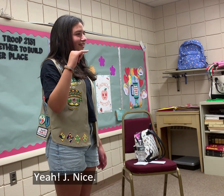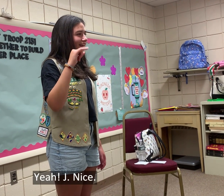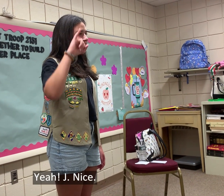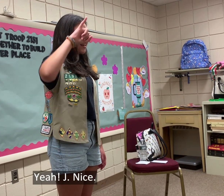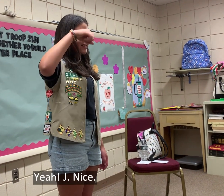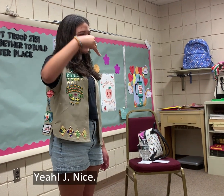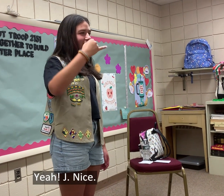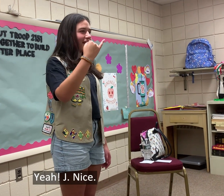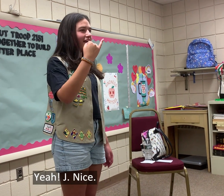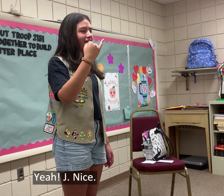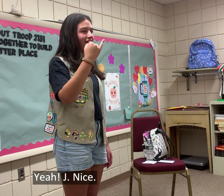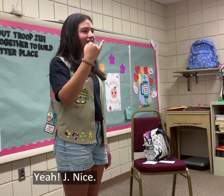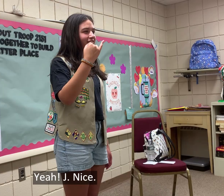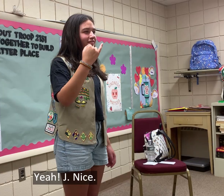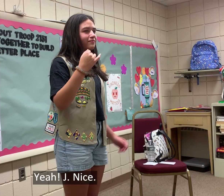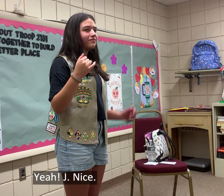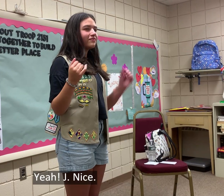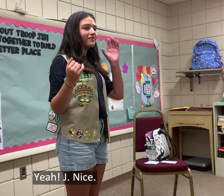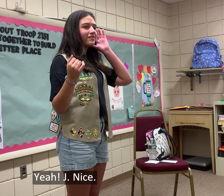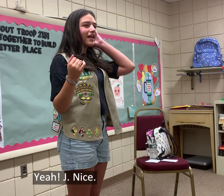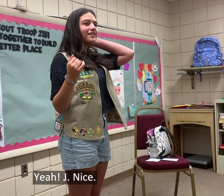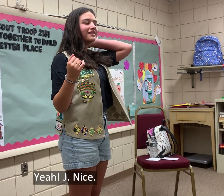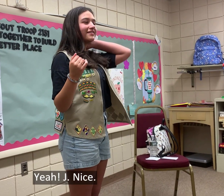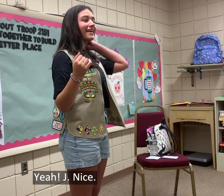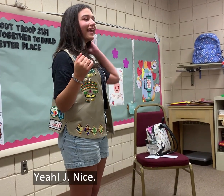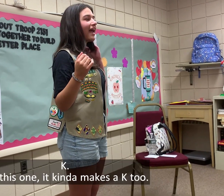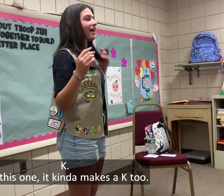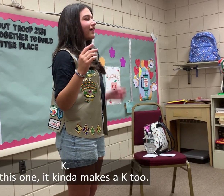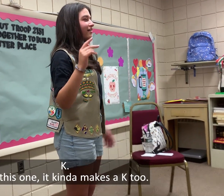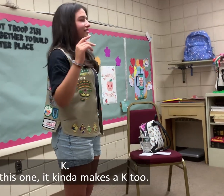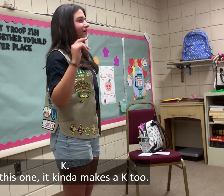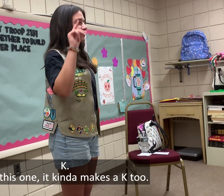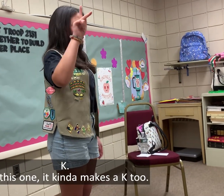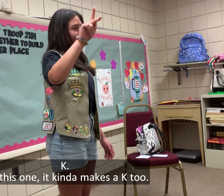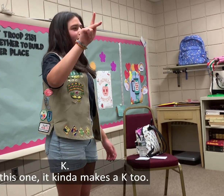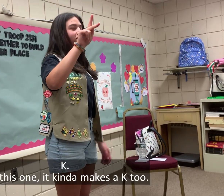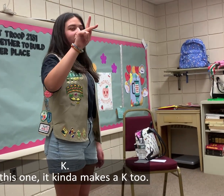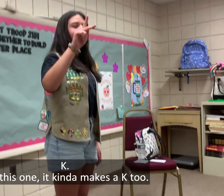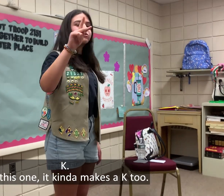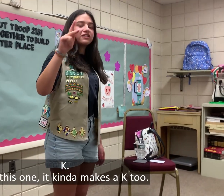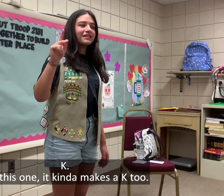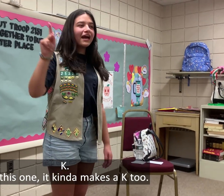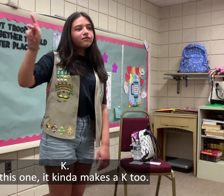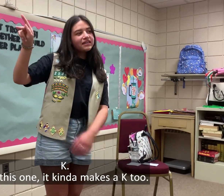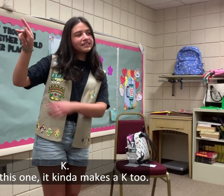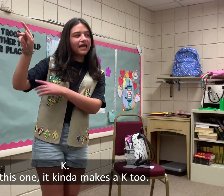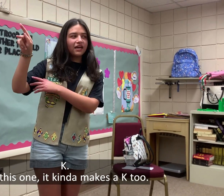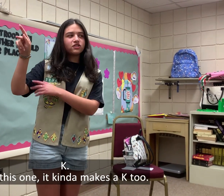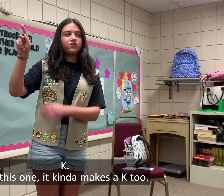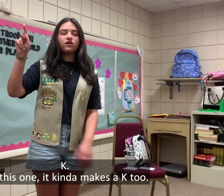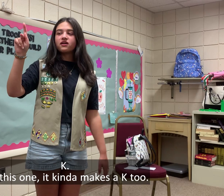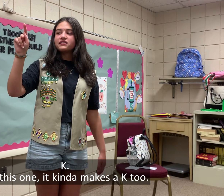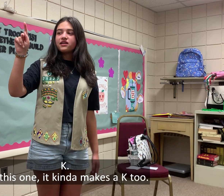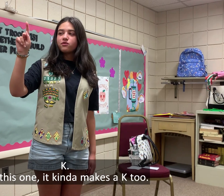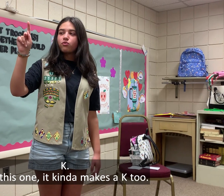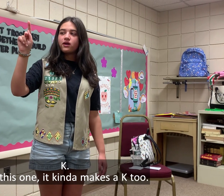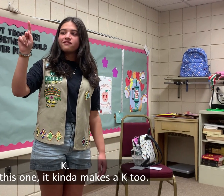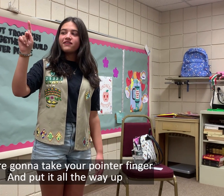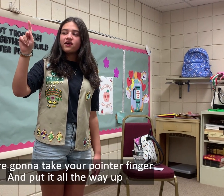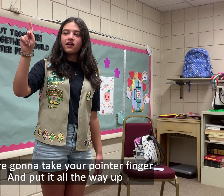Yeah, J. Next, K. For this one, it kind of makes a K too. You're going to take your pointer finger and